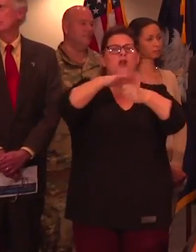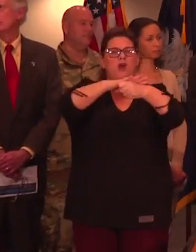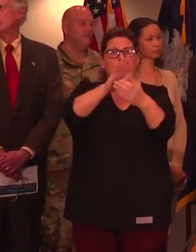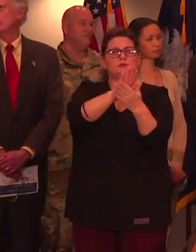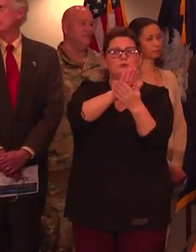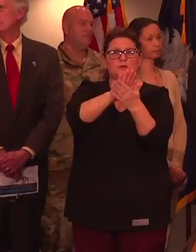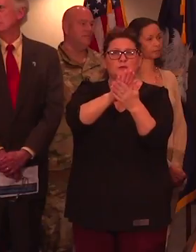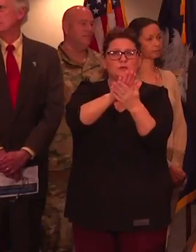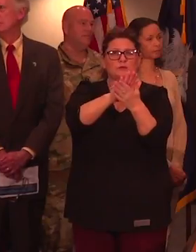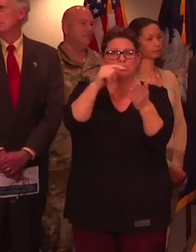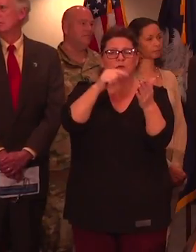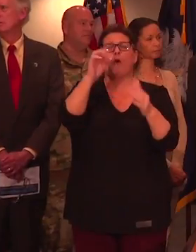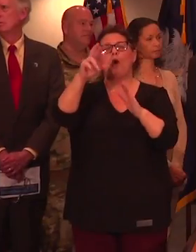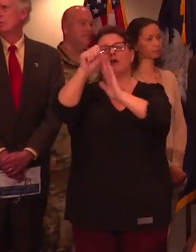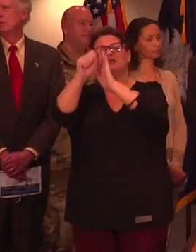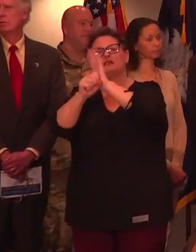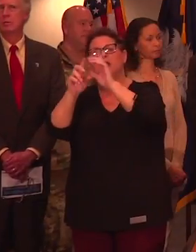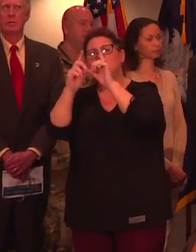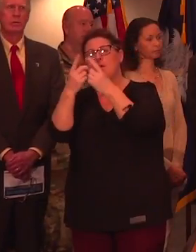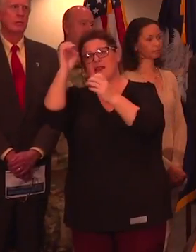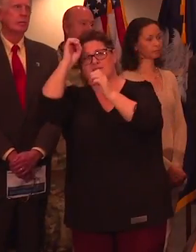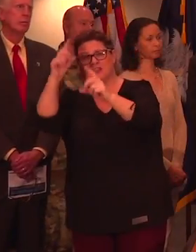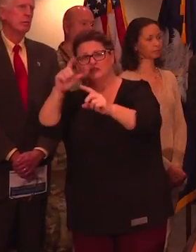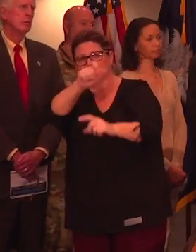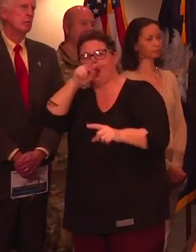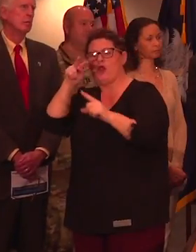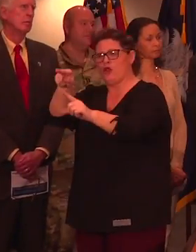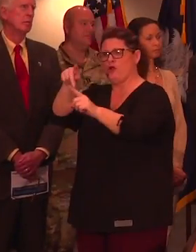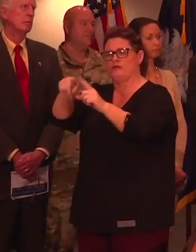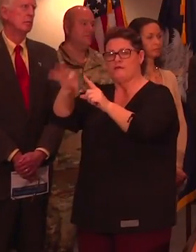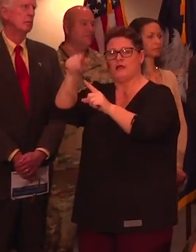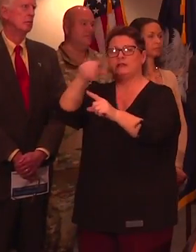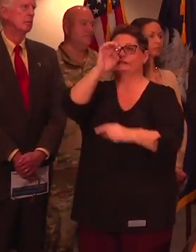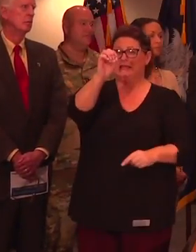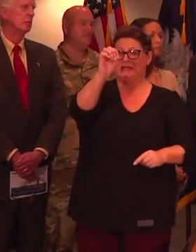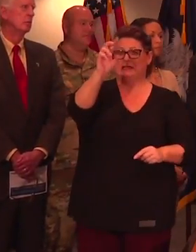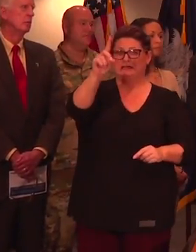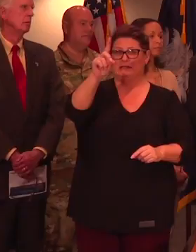district or the State Department of Education's website, which is